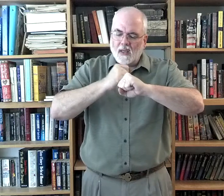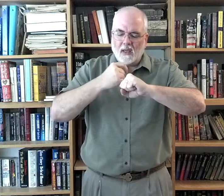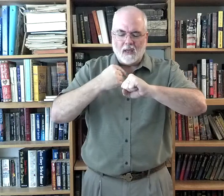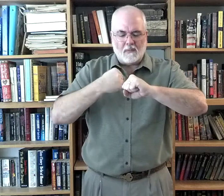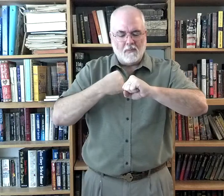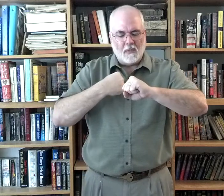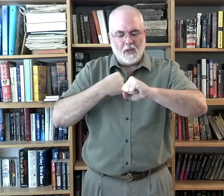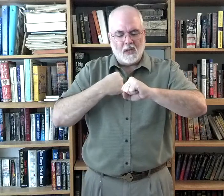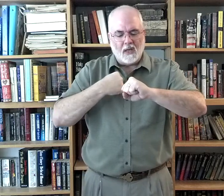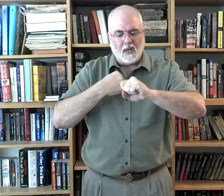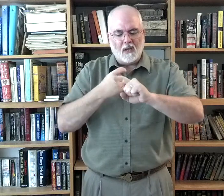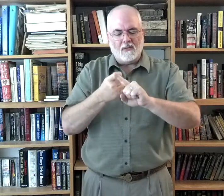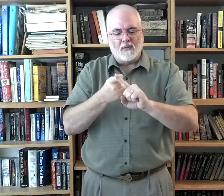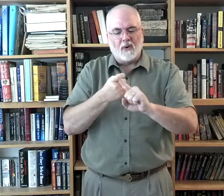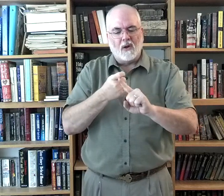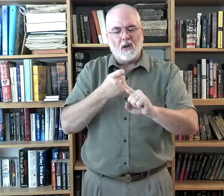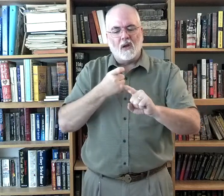Keep me from